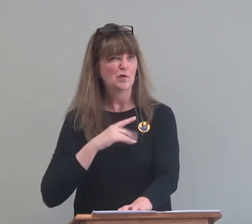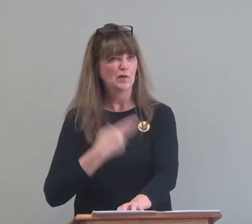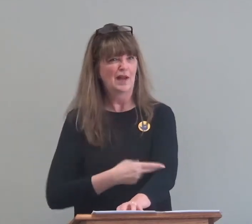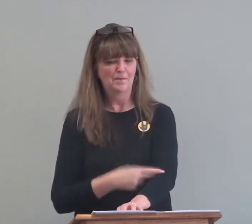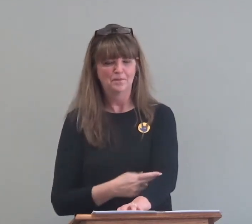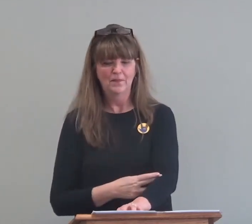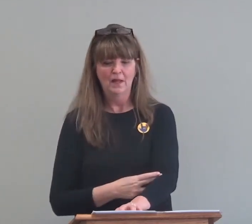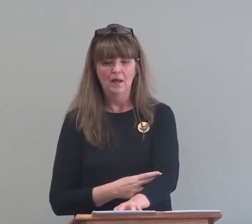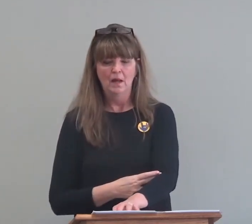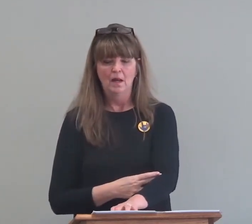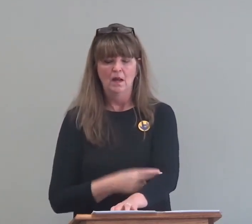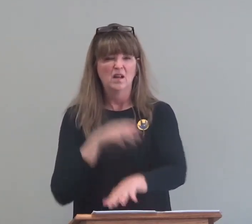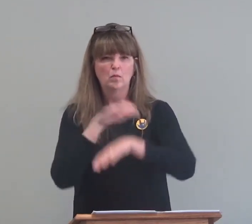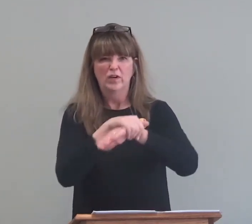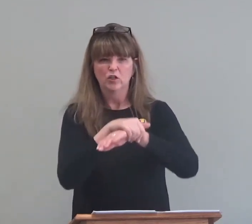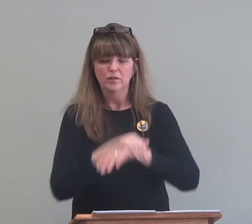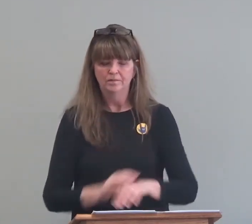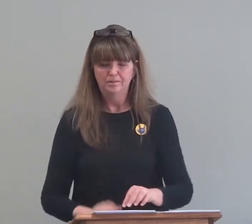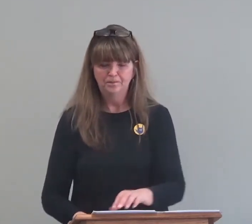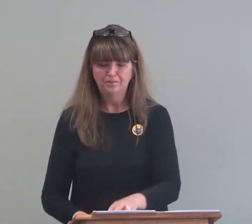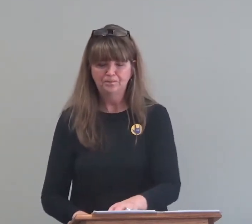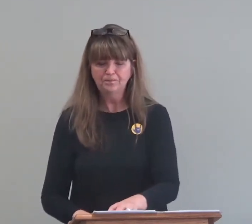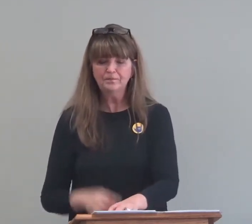Lacou. That's a kind of a cool name, huh? He's British.